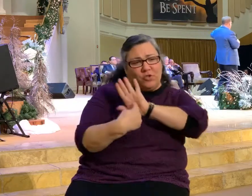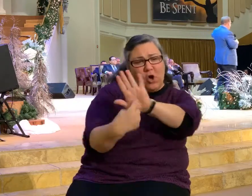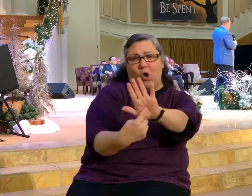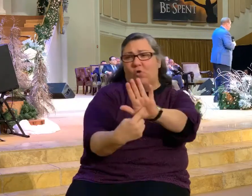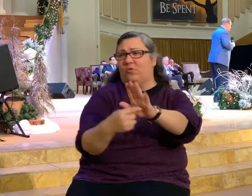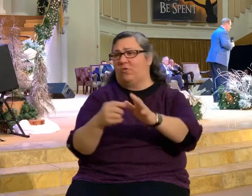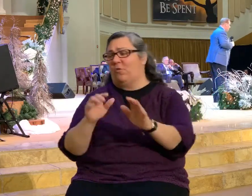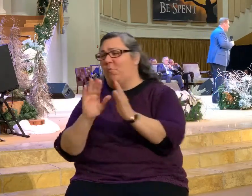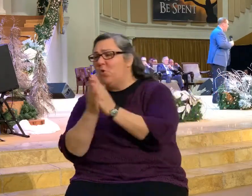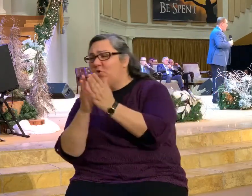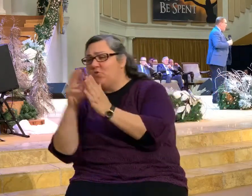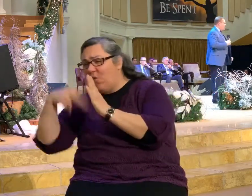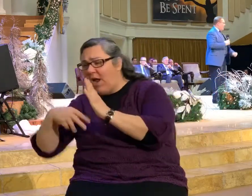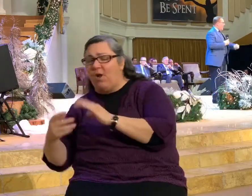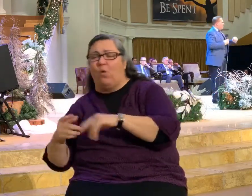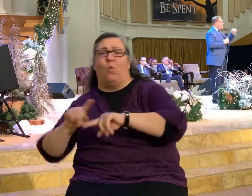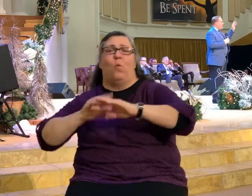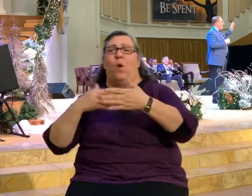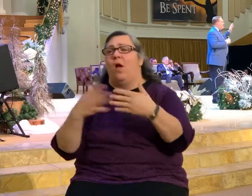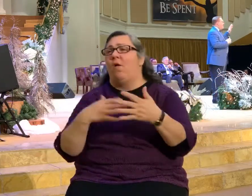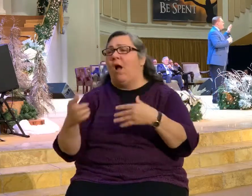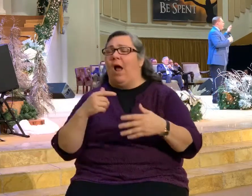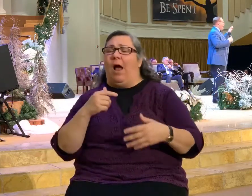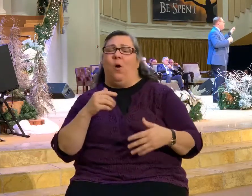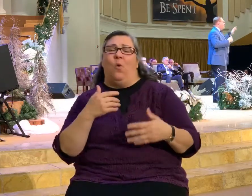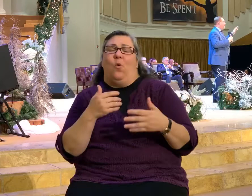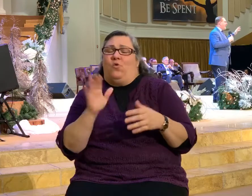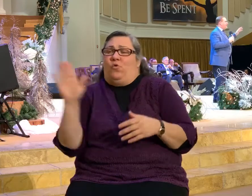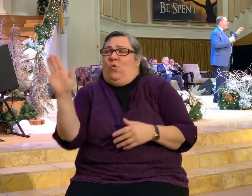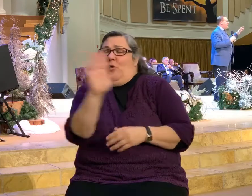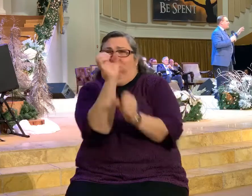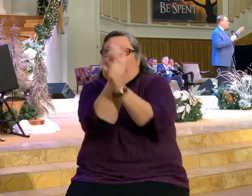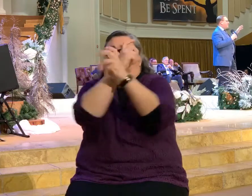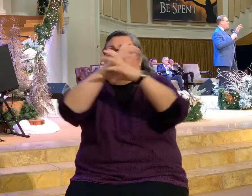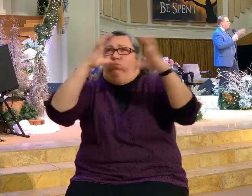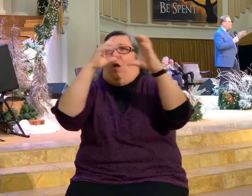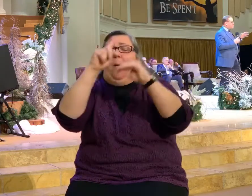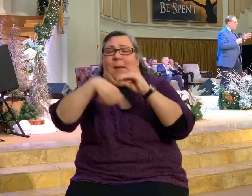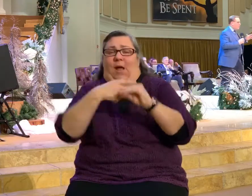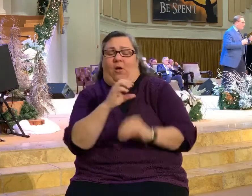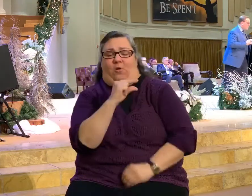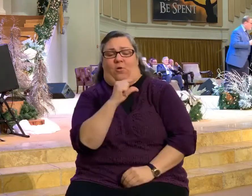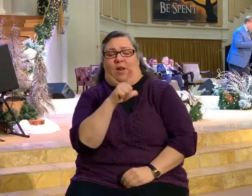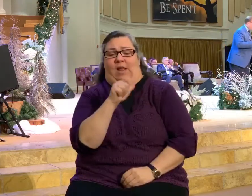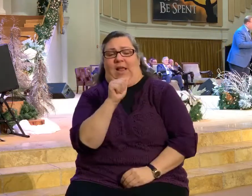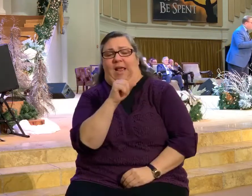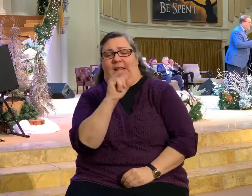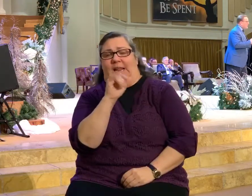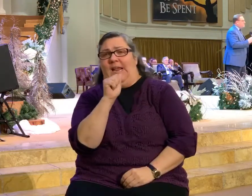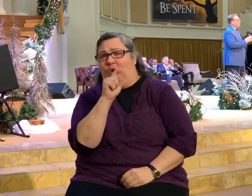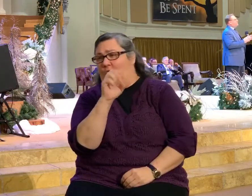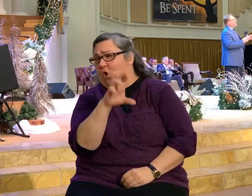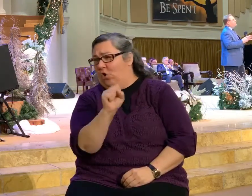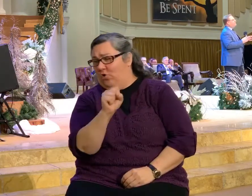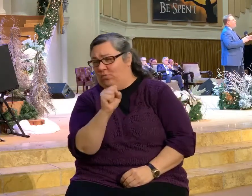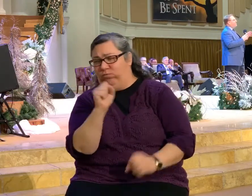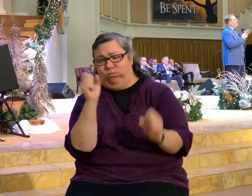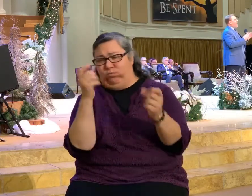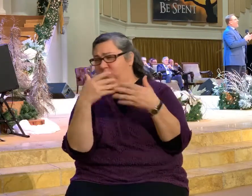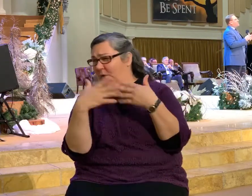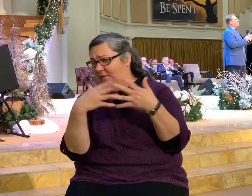as I did many years ago. And I don't know what idea you have of the gladiators and their cool swords. But understand